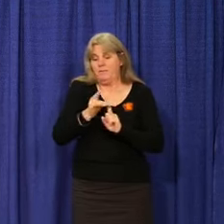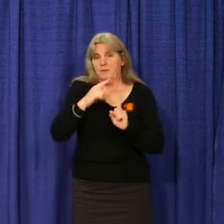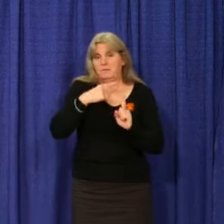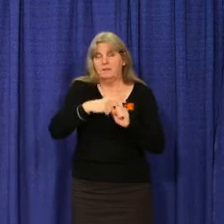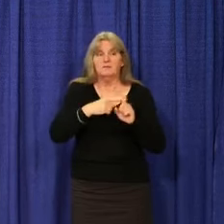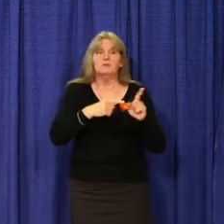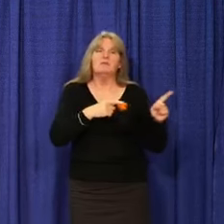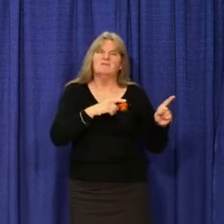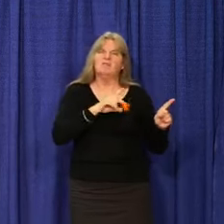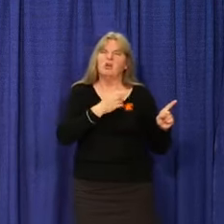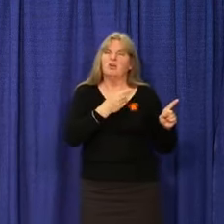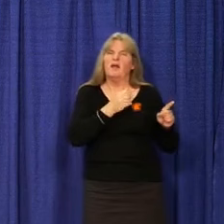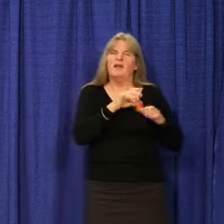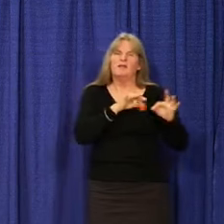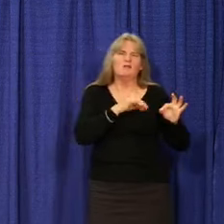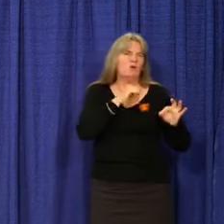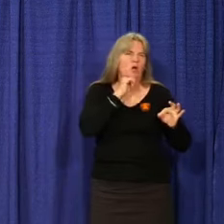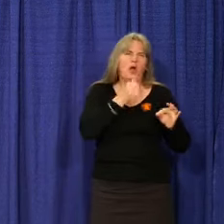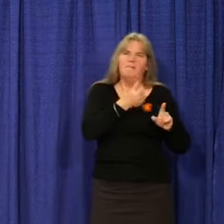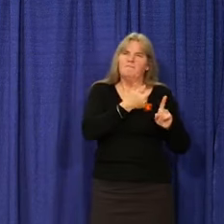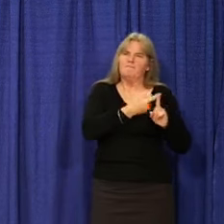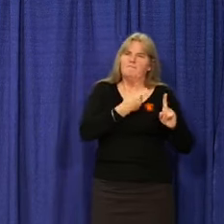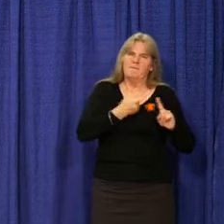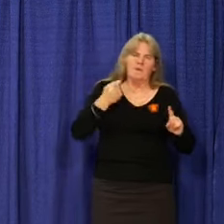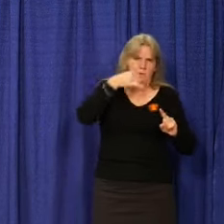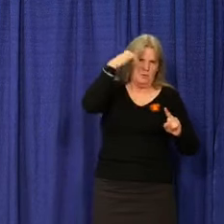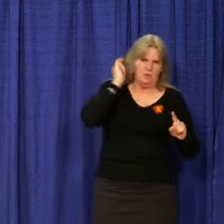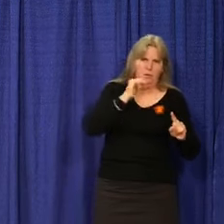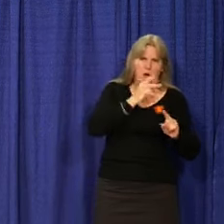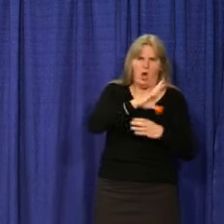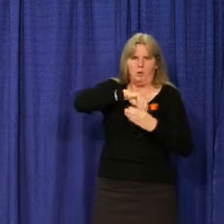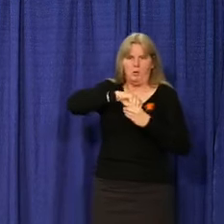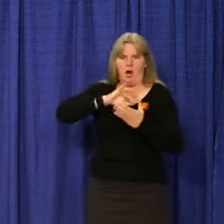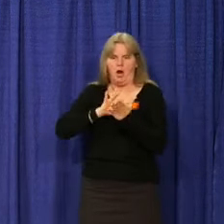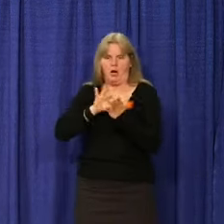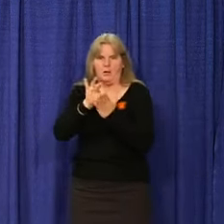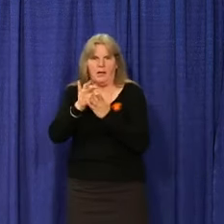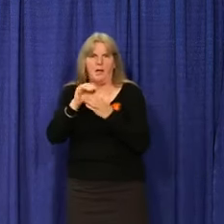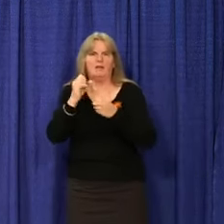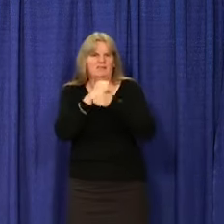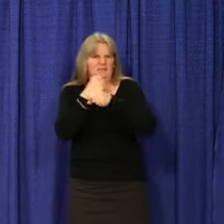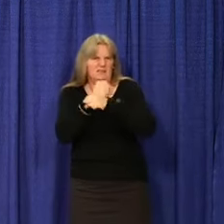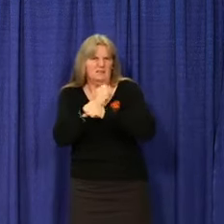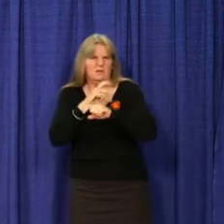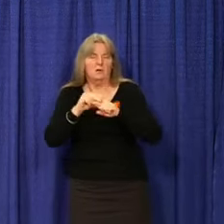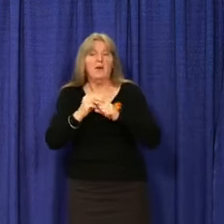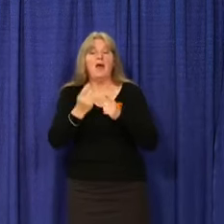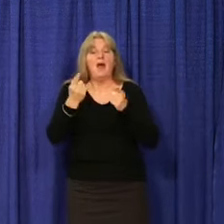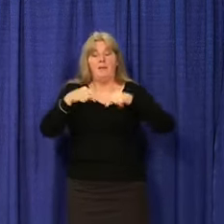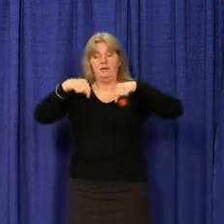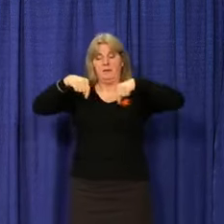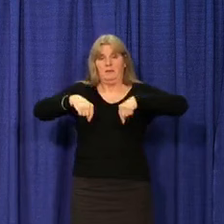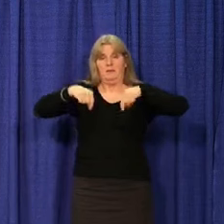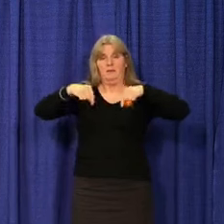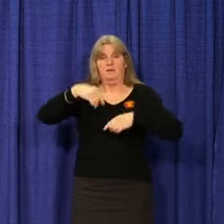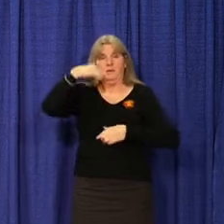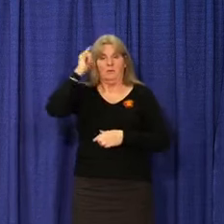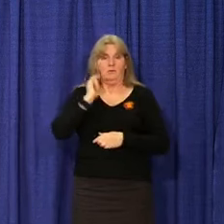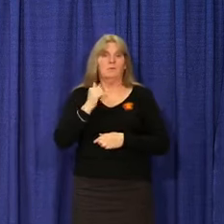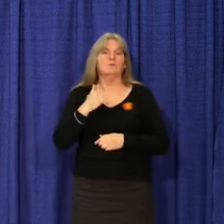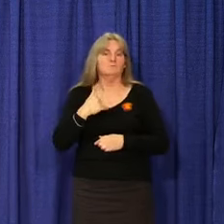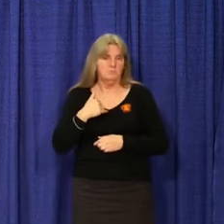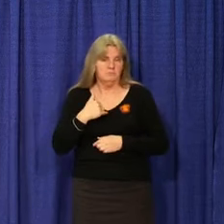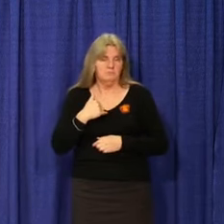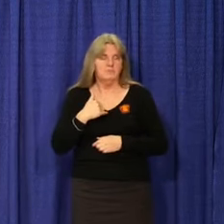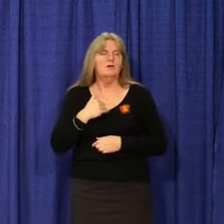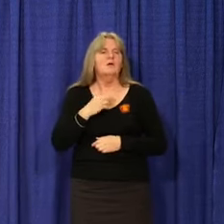a Yukoner, so the case does not count towards our total, but it is a case here in the Yukon nonetheless. I look